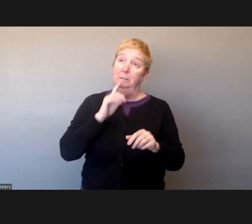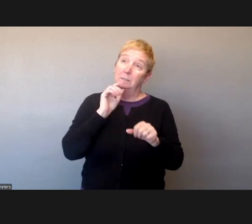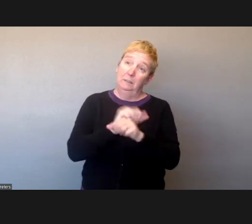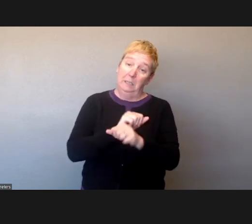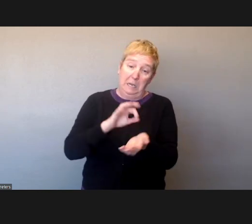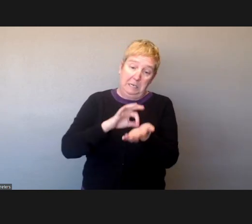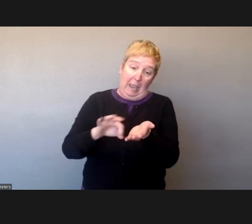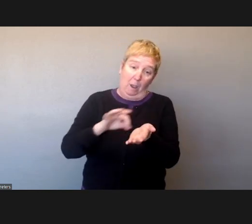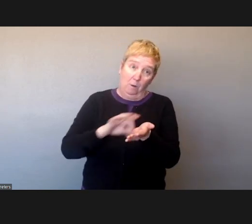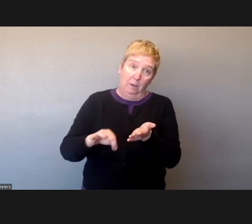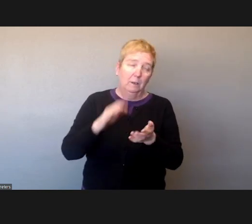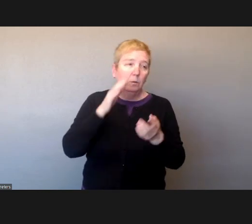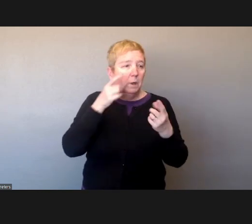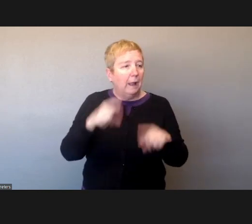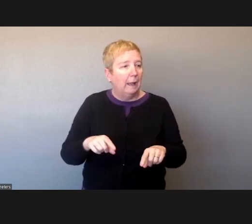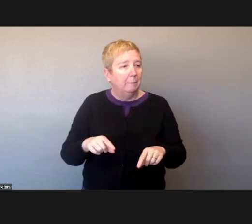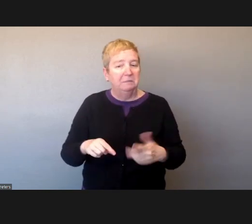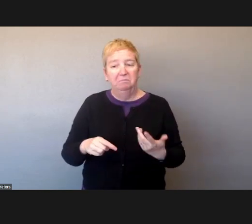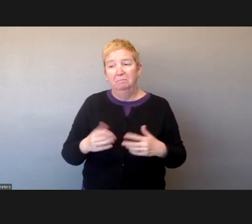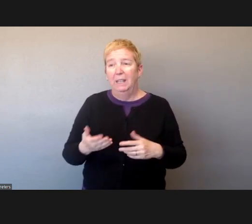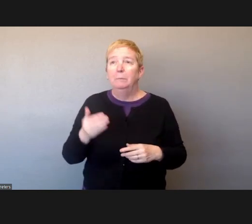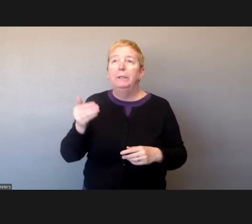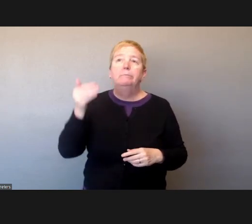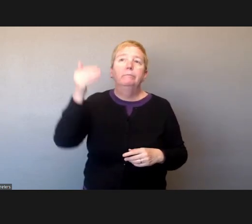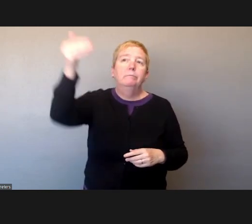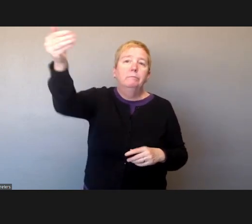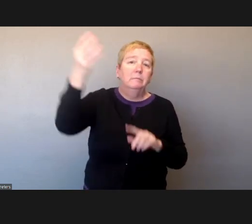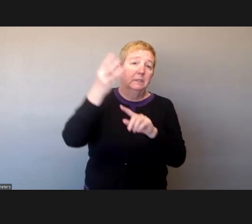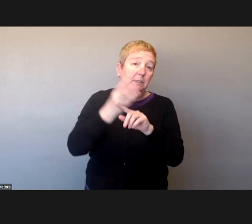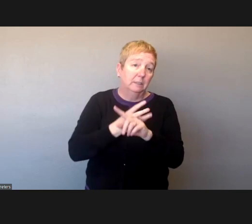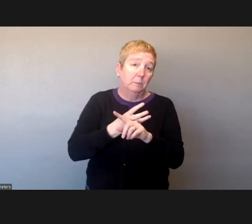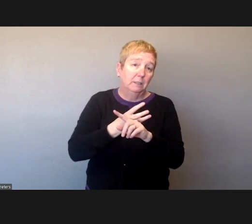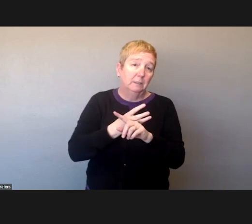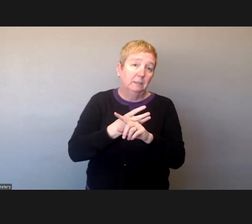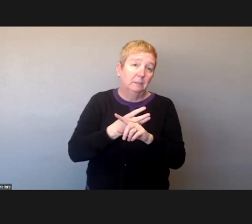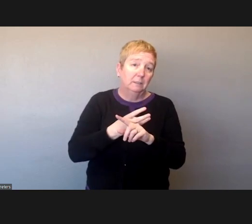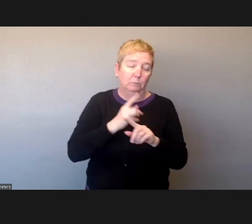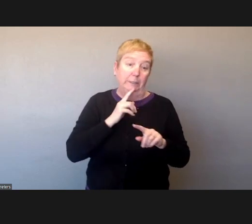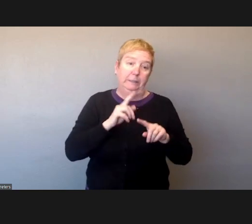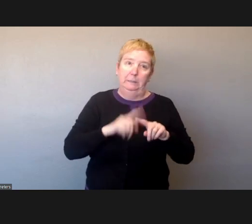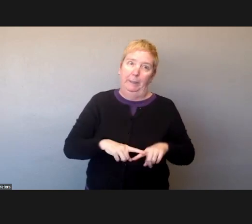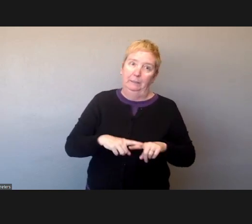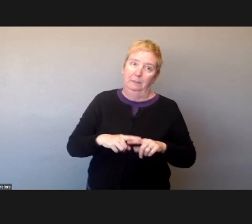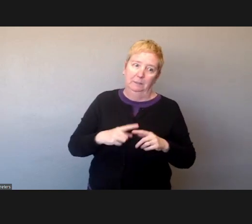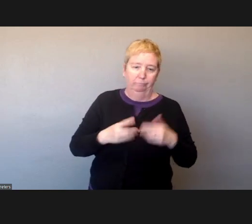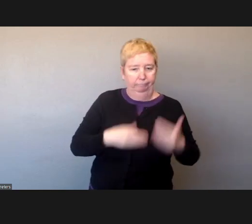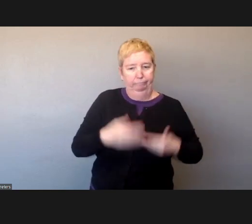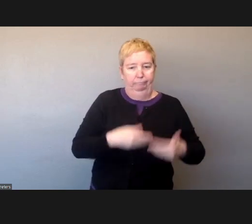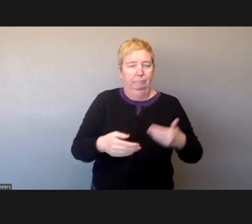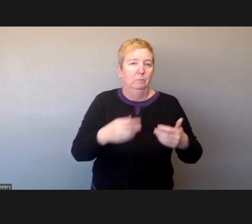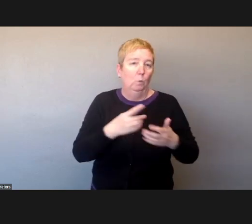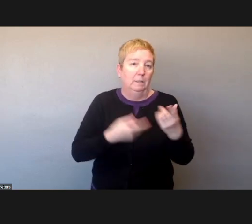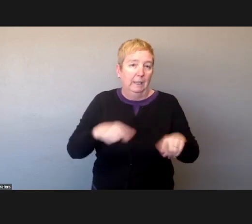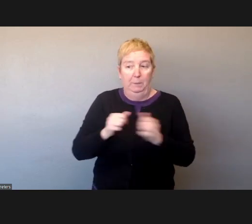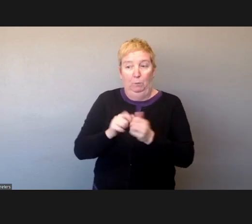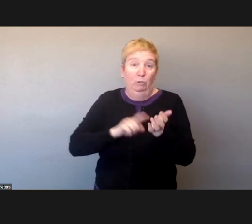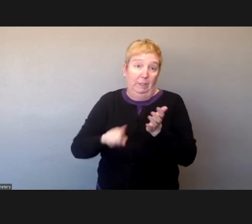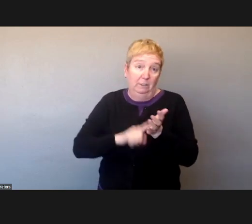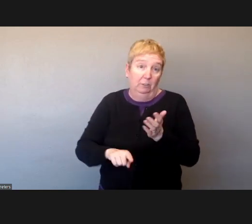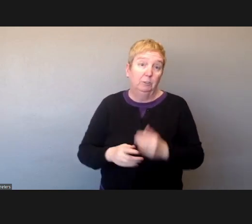done probably for 6 months at the earliest, based on the speed of what's happening with research.